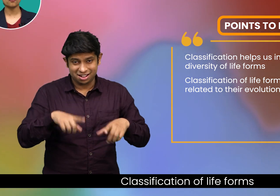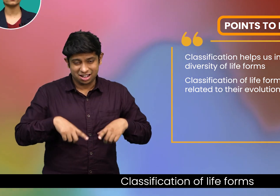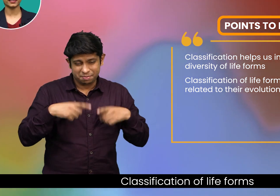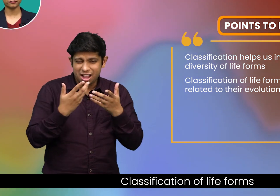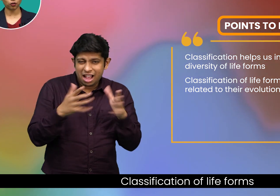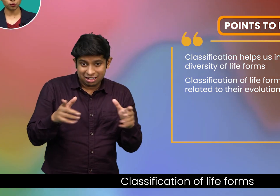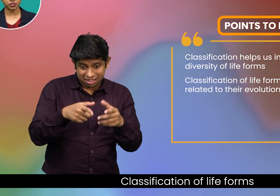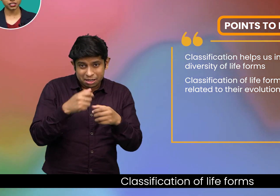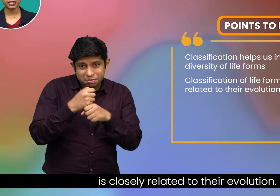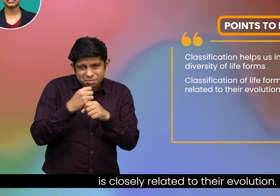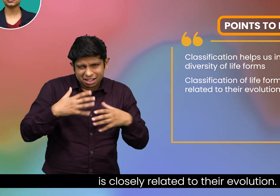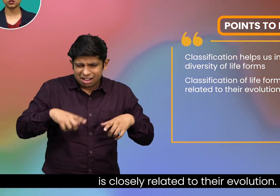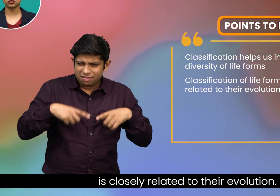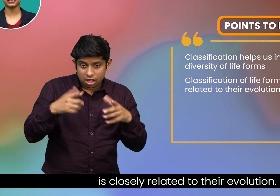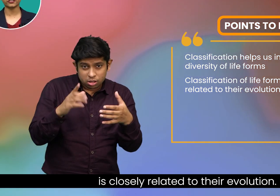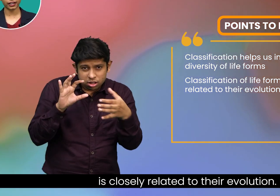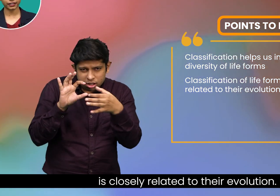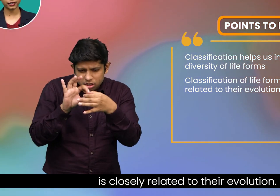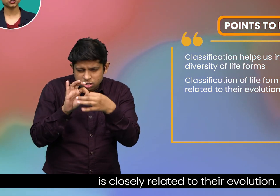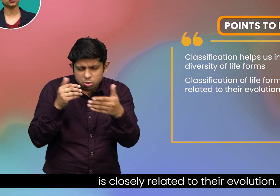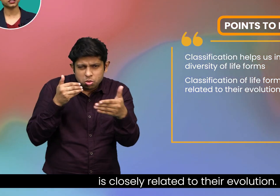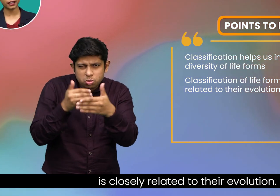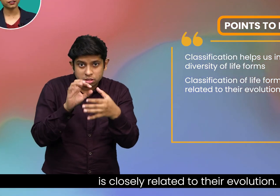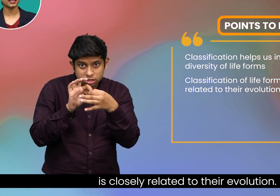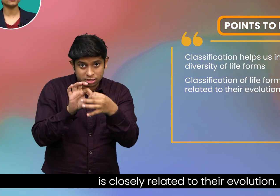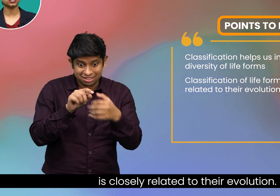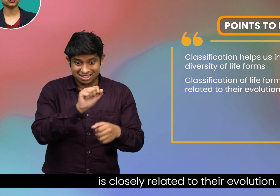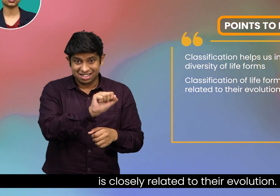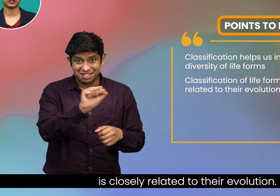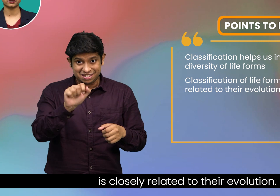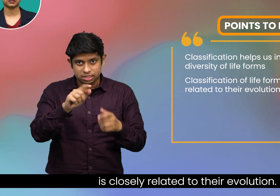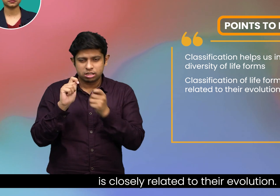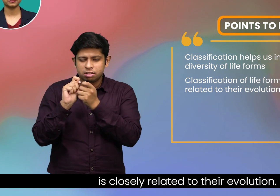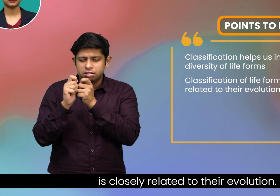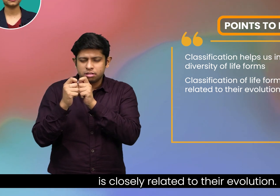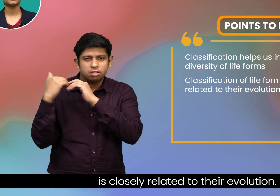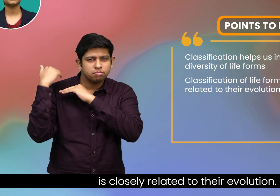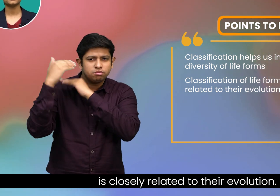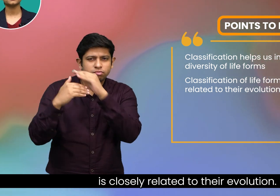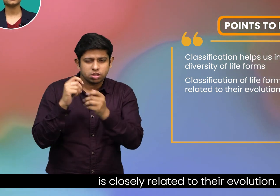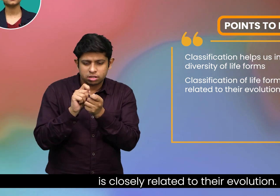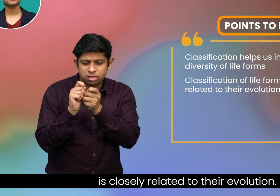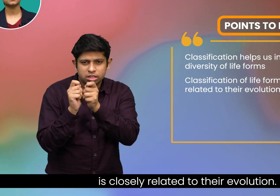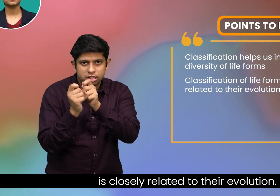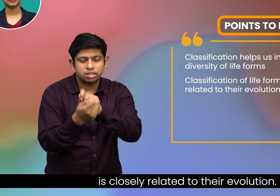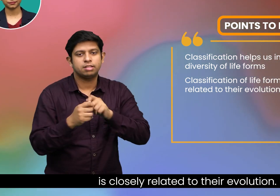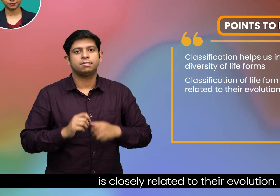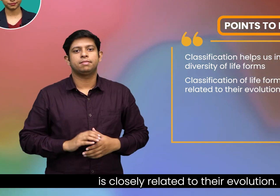Classification of life forms is closely related to their evolution.